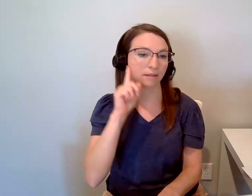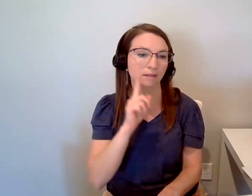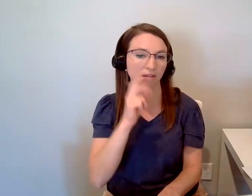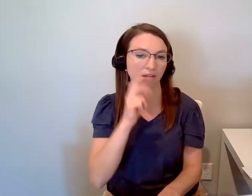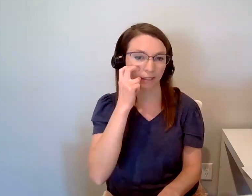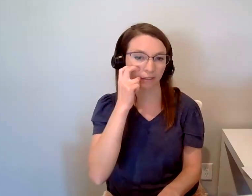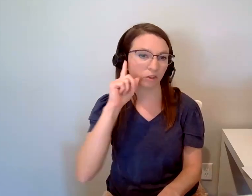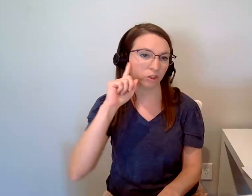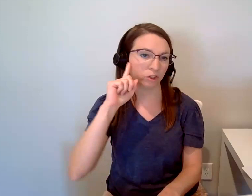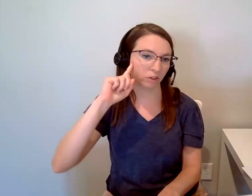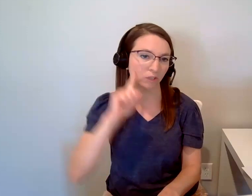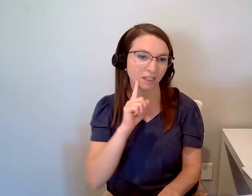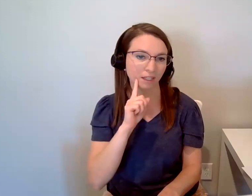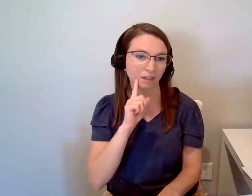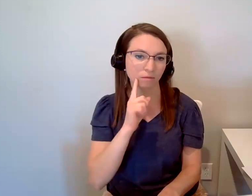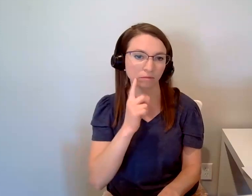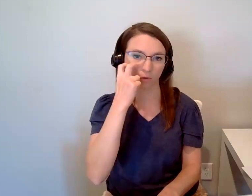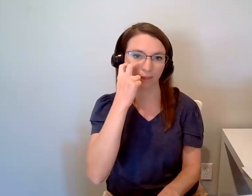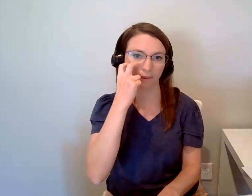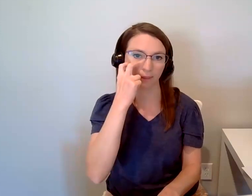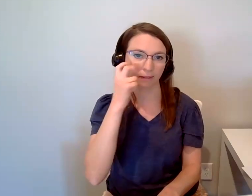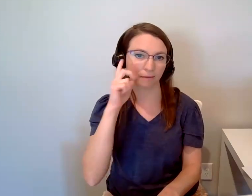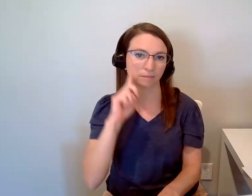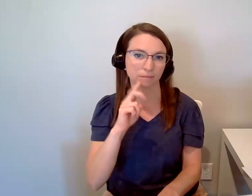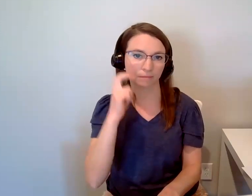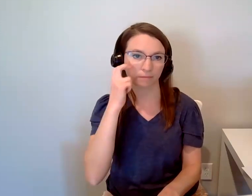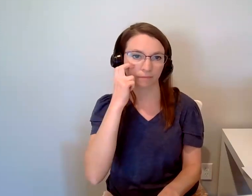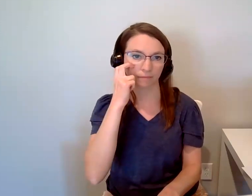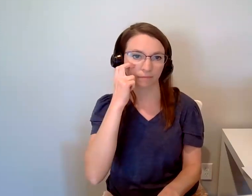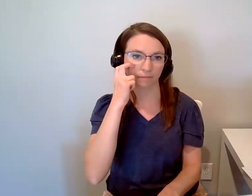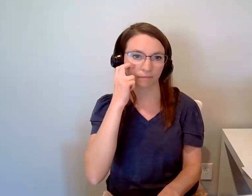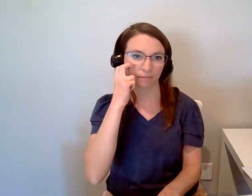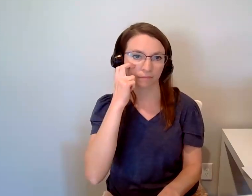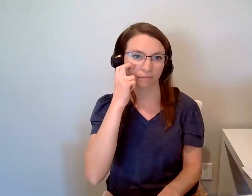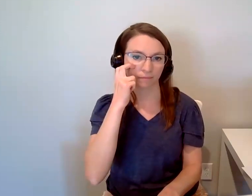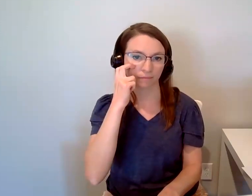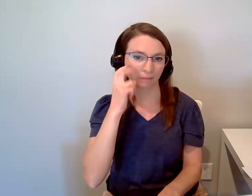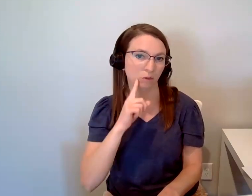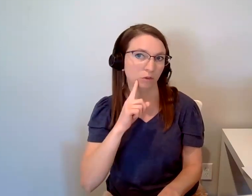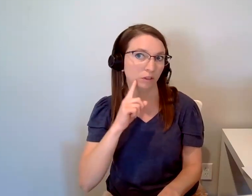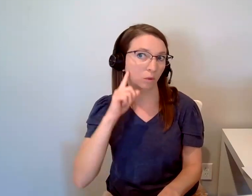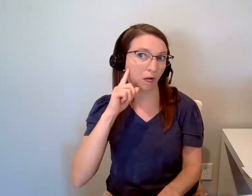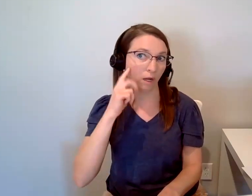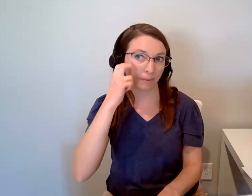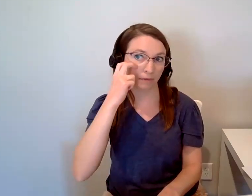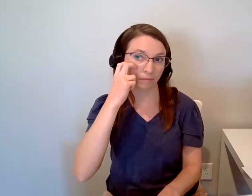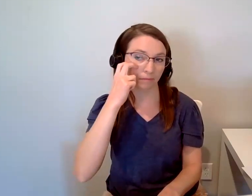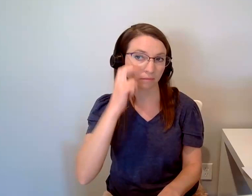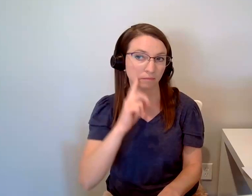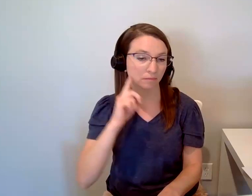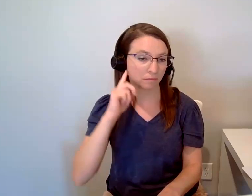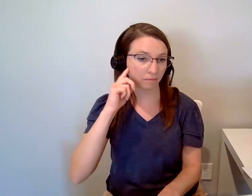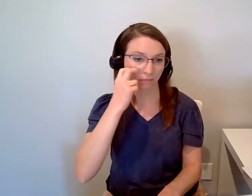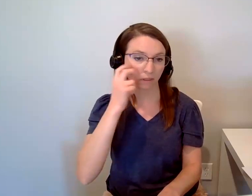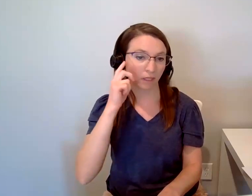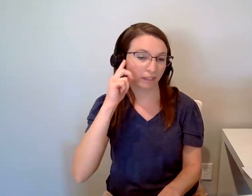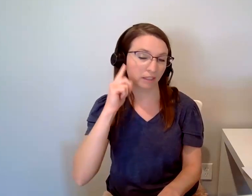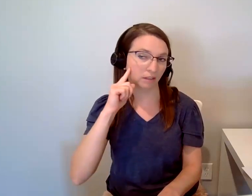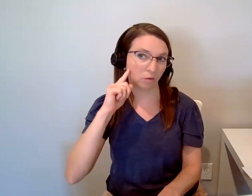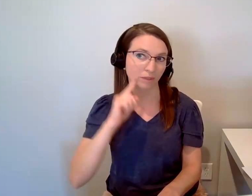deaf, blind. So you're just going to drag it down, go right up to blind. I mean, you could go up. I tend to go